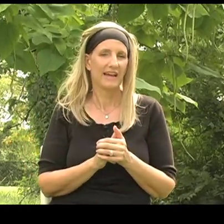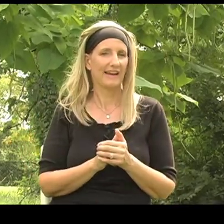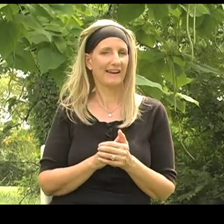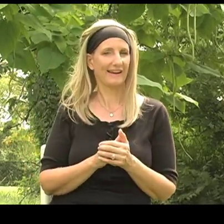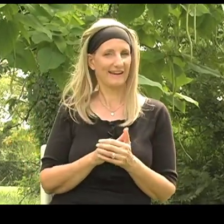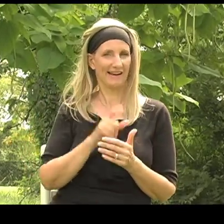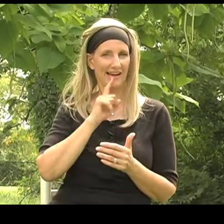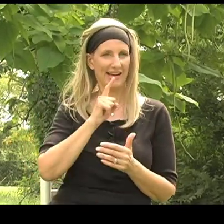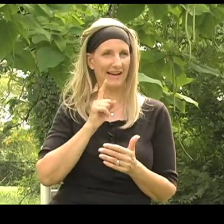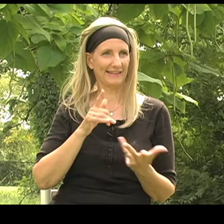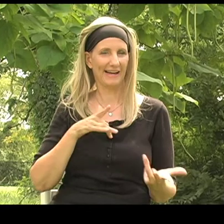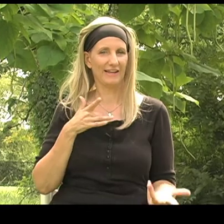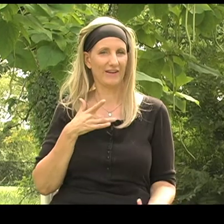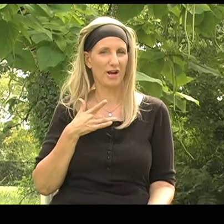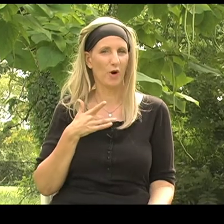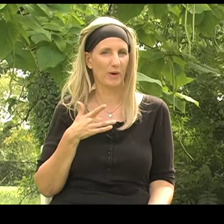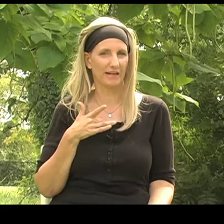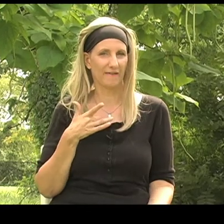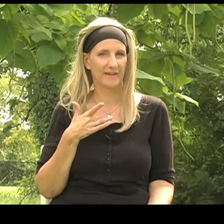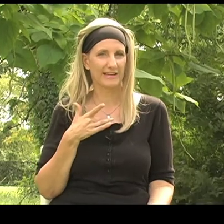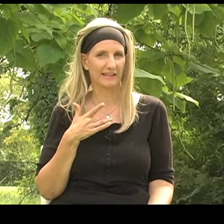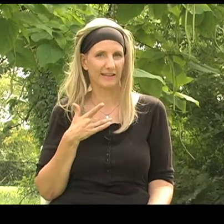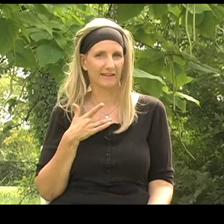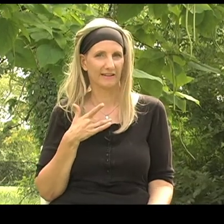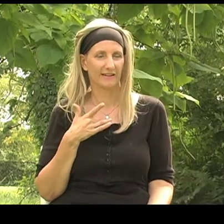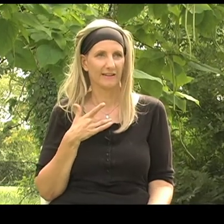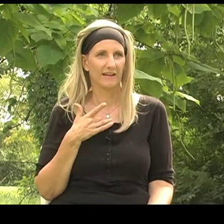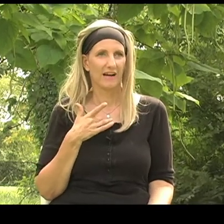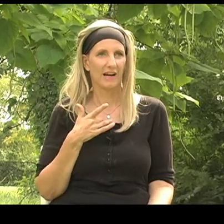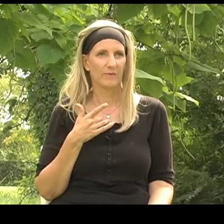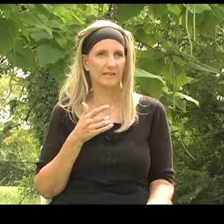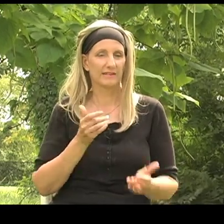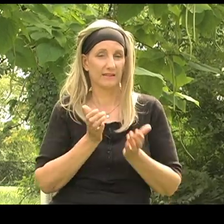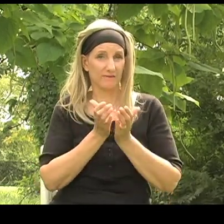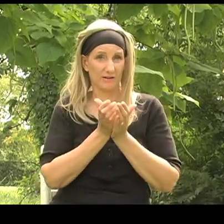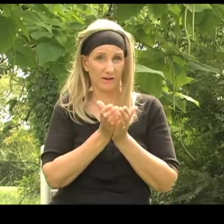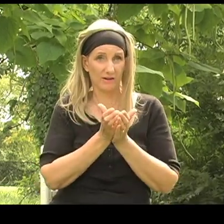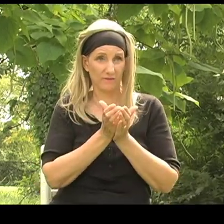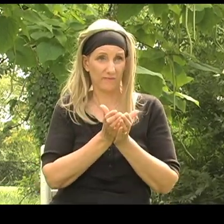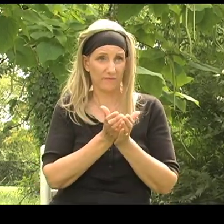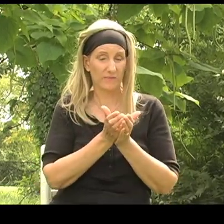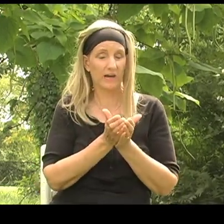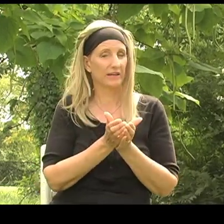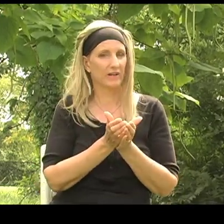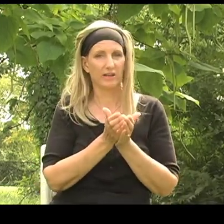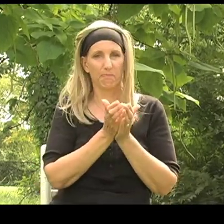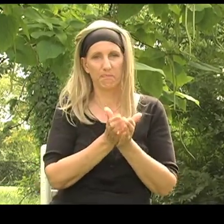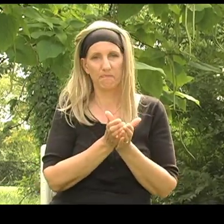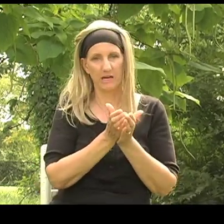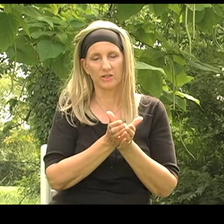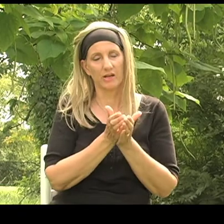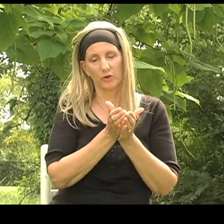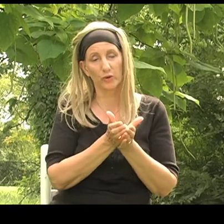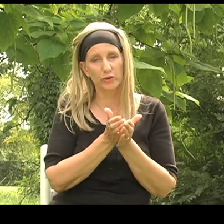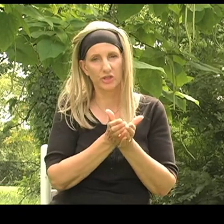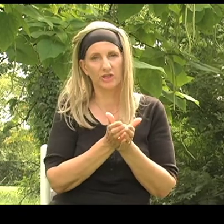And I had kind of a knowing, a feeling. I was not on a cruise ship, but